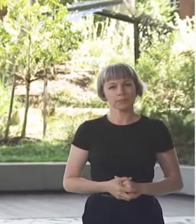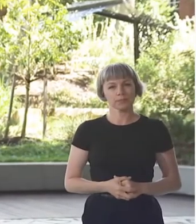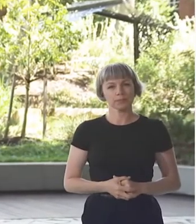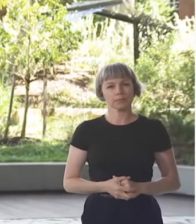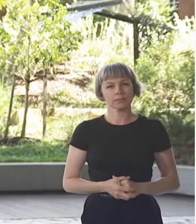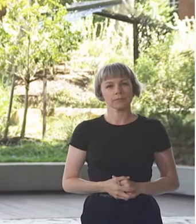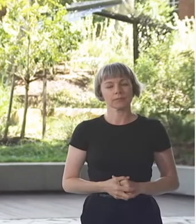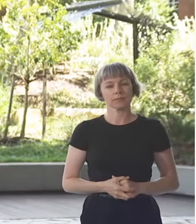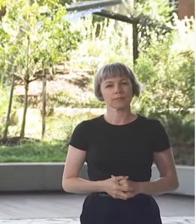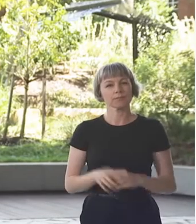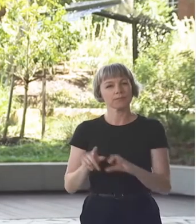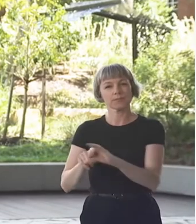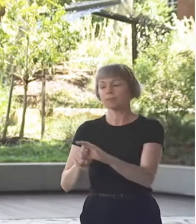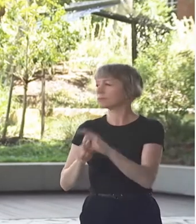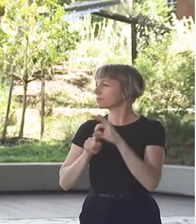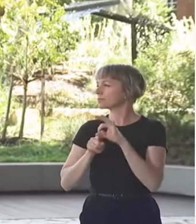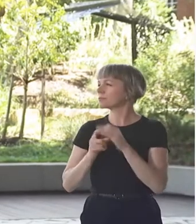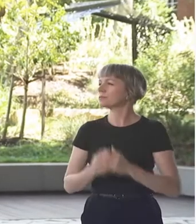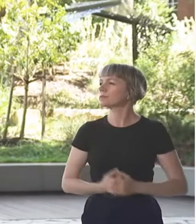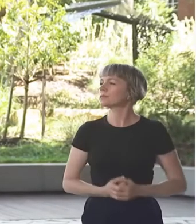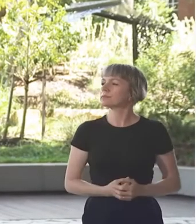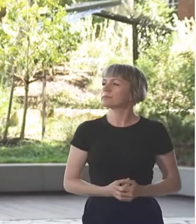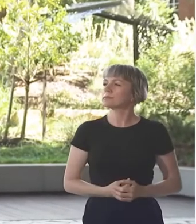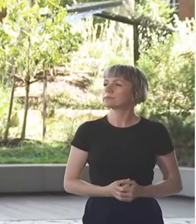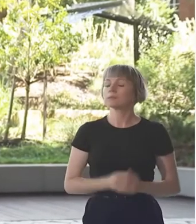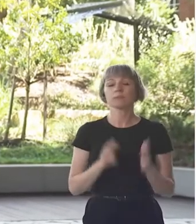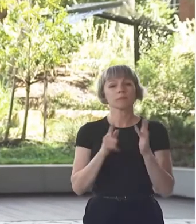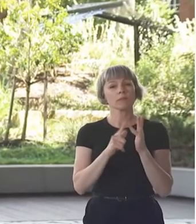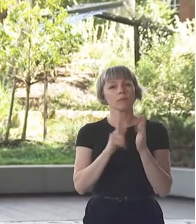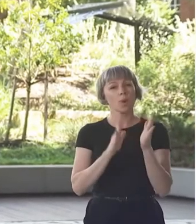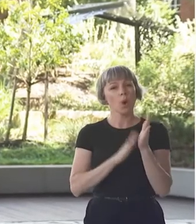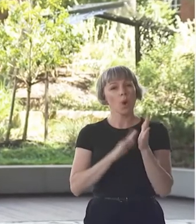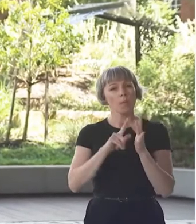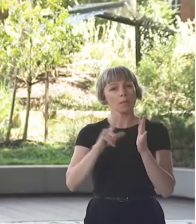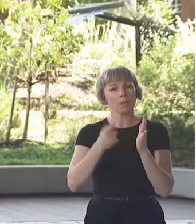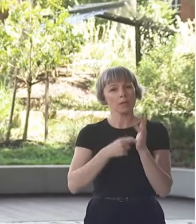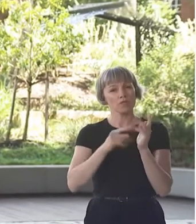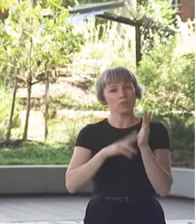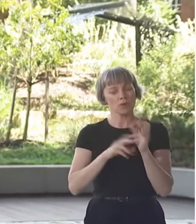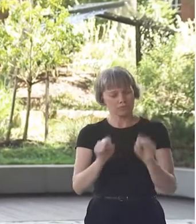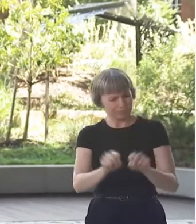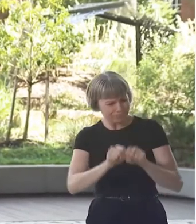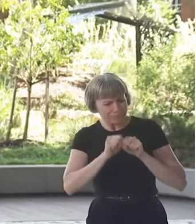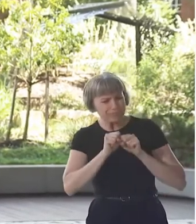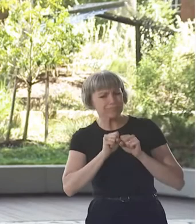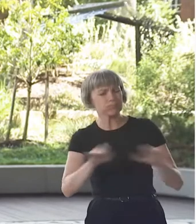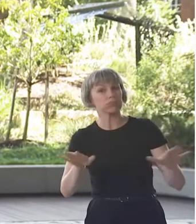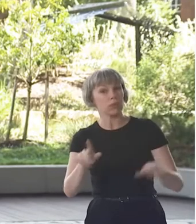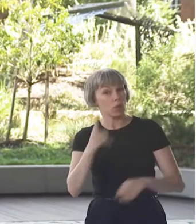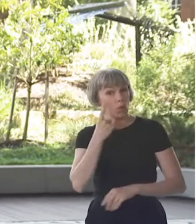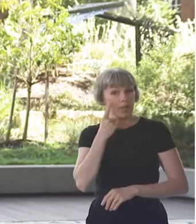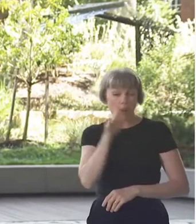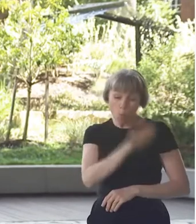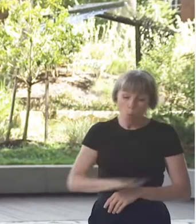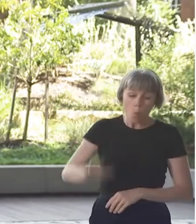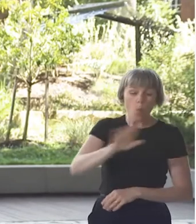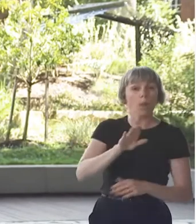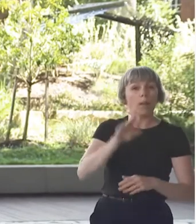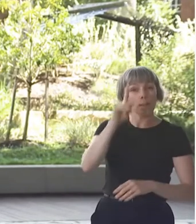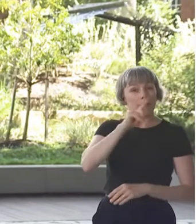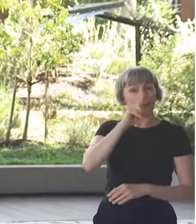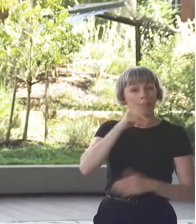Do you think that with the way Omicron is spreading, do you think that everyone is eventually going to get it in the state, or are there people who are going to be